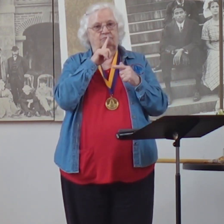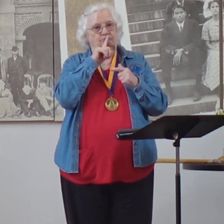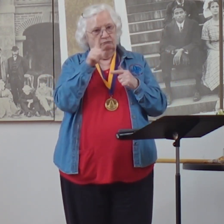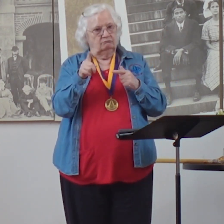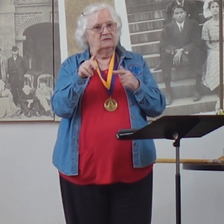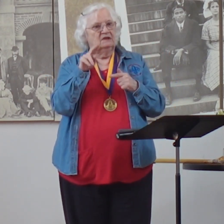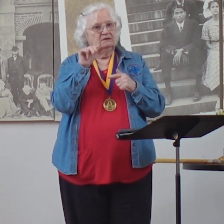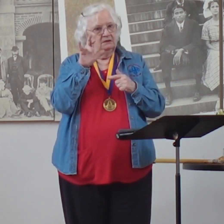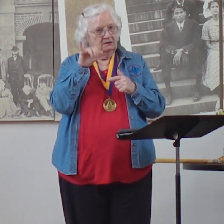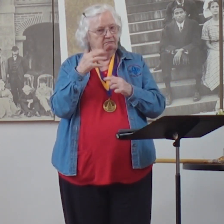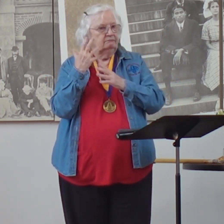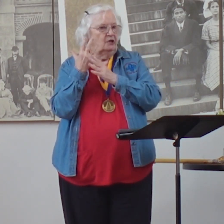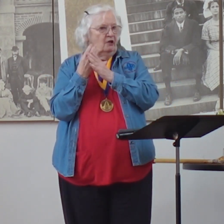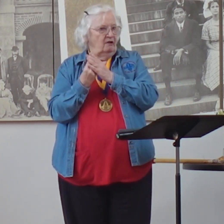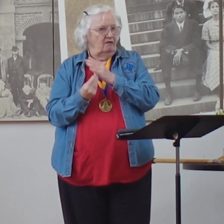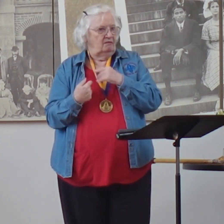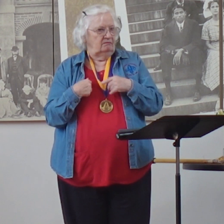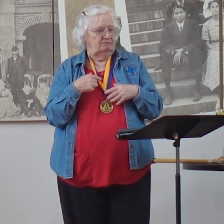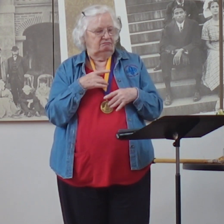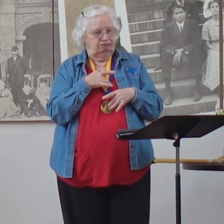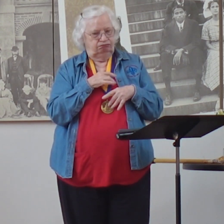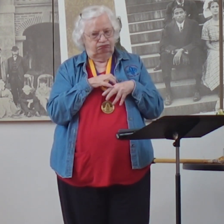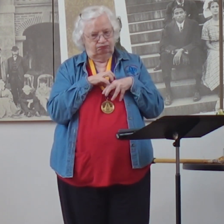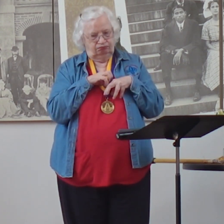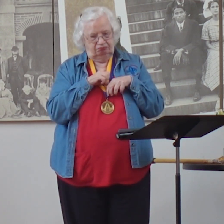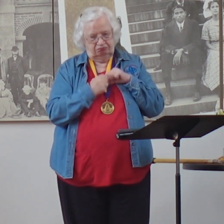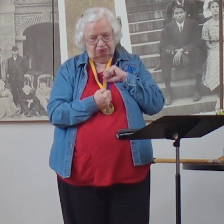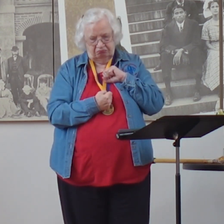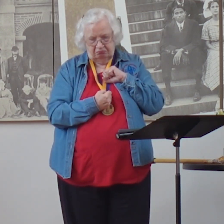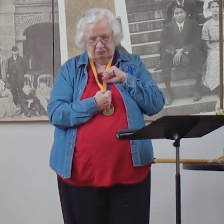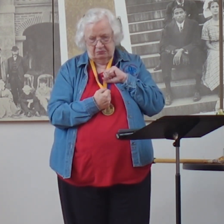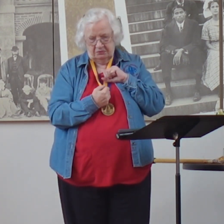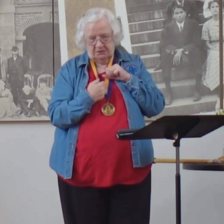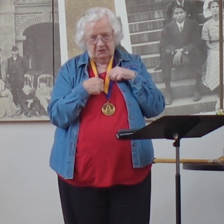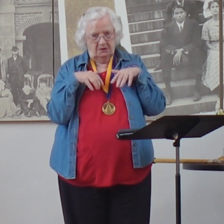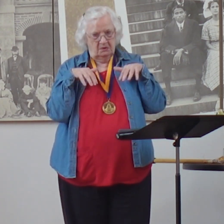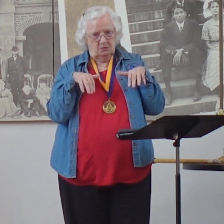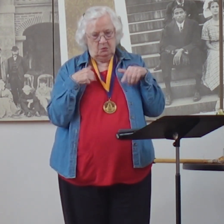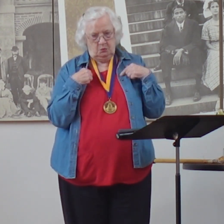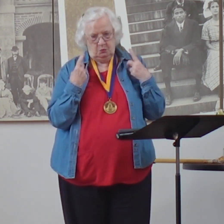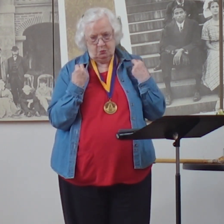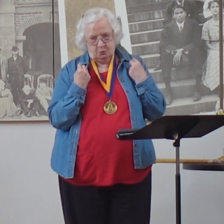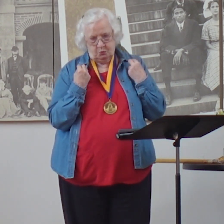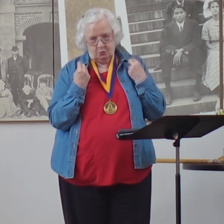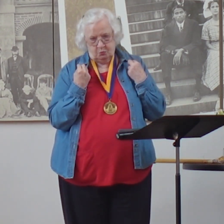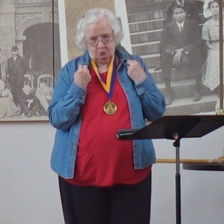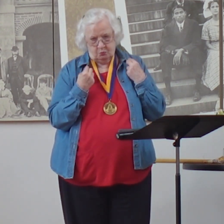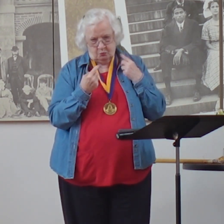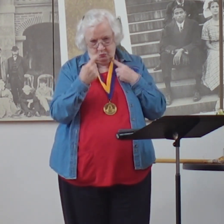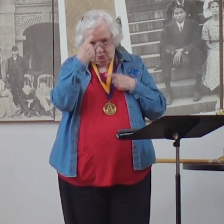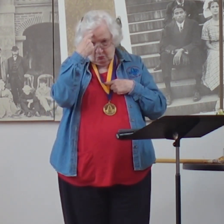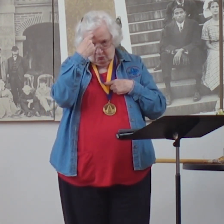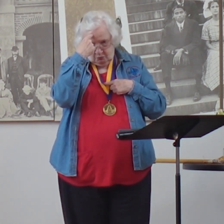that Nancy had actually passed away, we were all heartbroken.